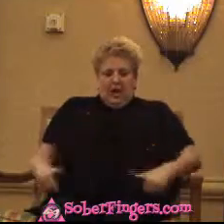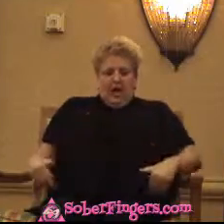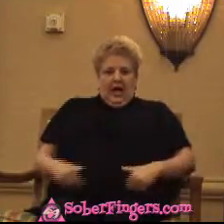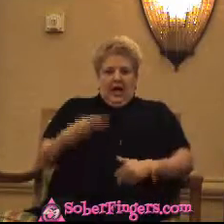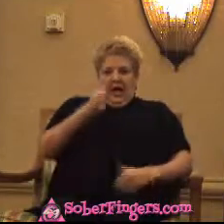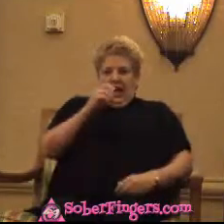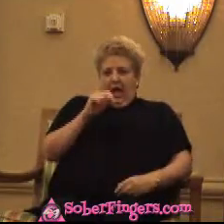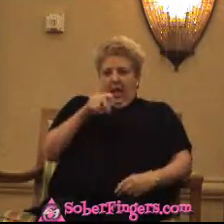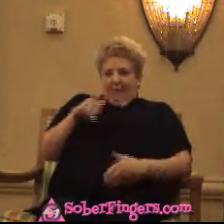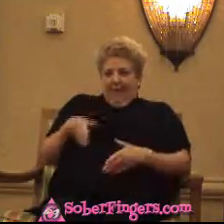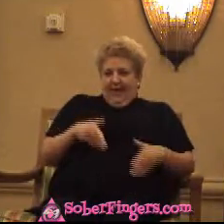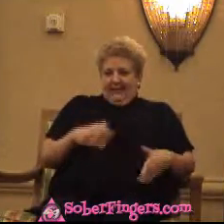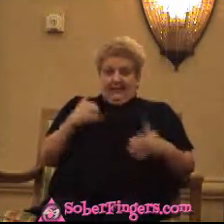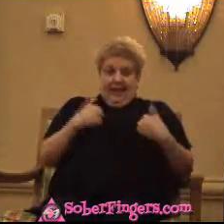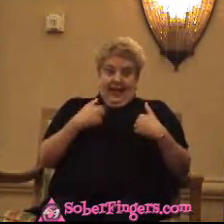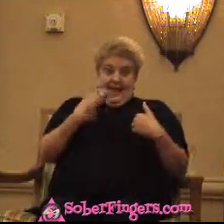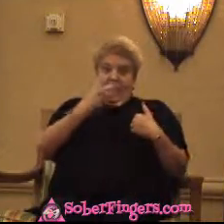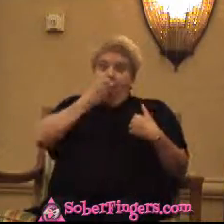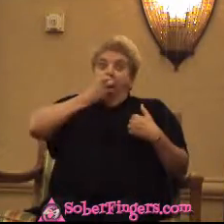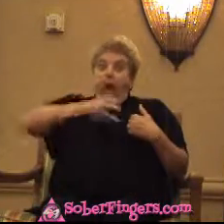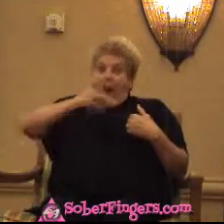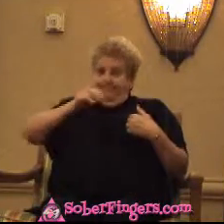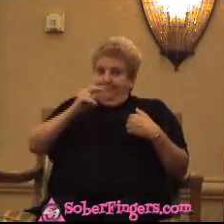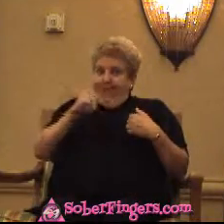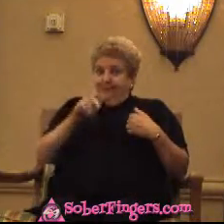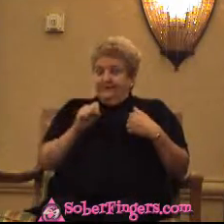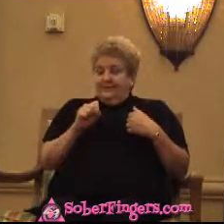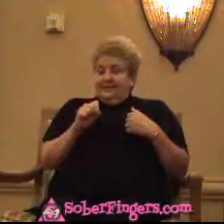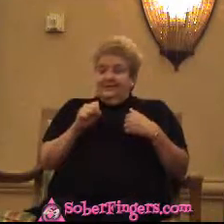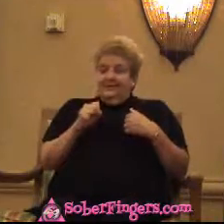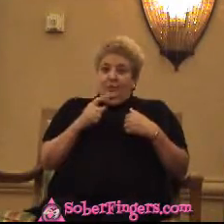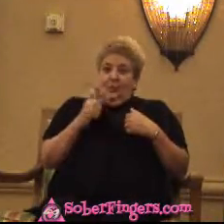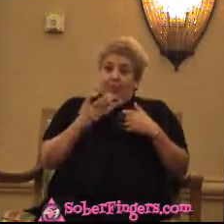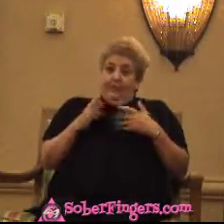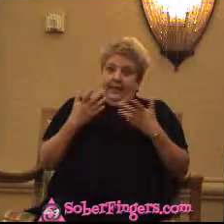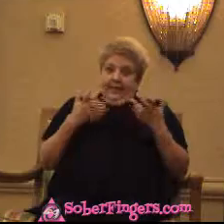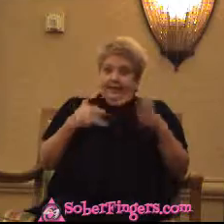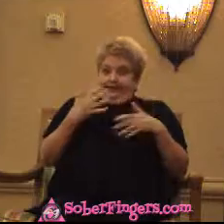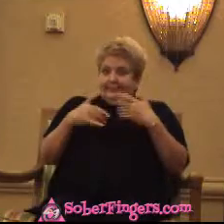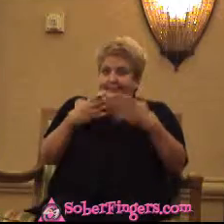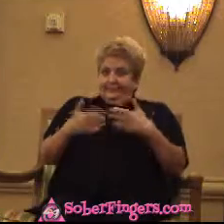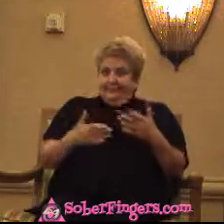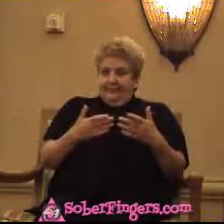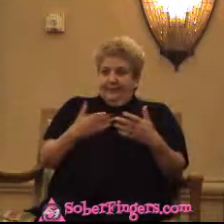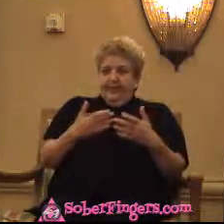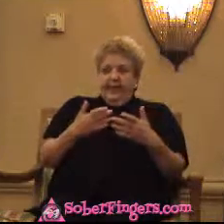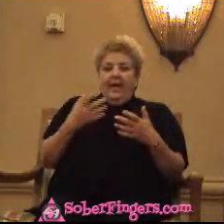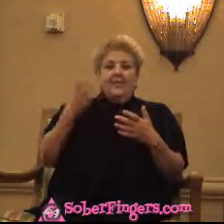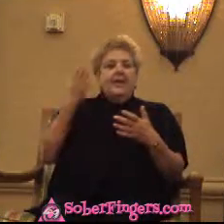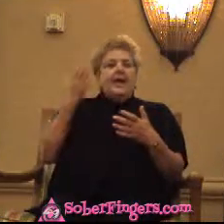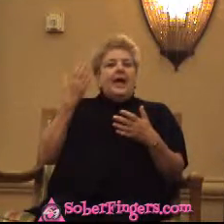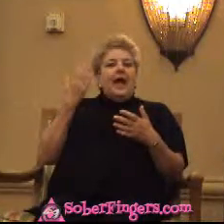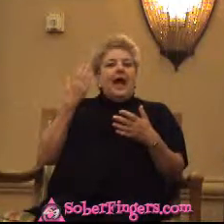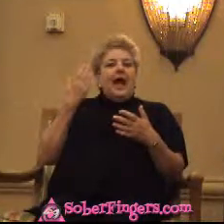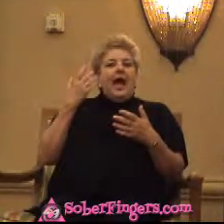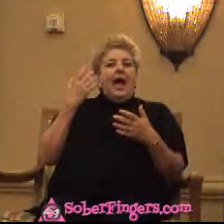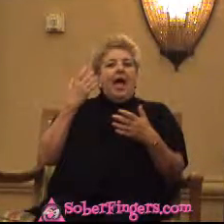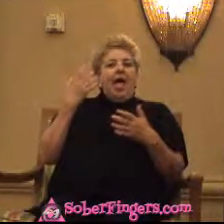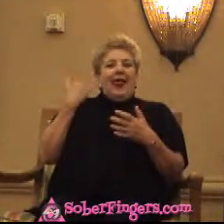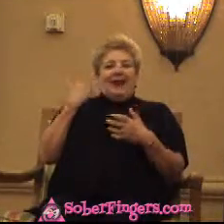pants. One thing led to another. And last June we celebrated 36 years of marriage.